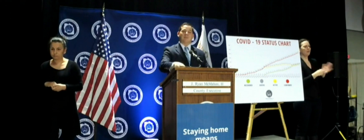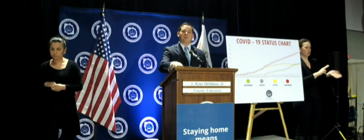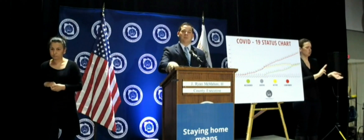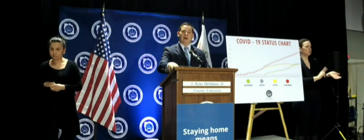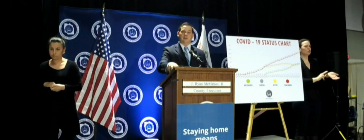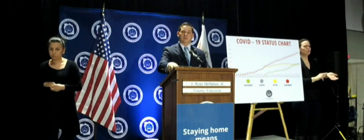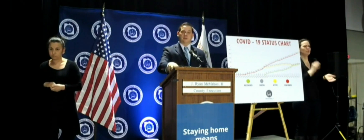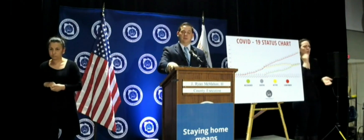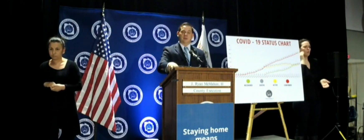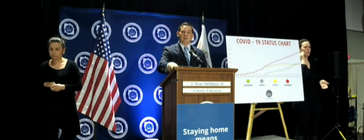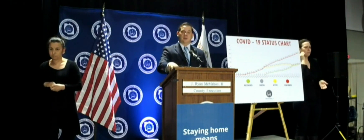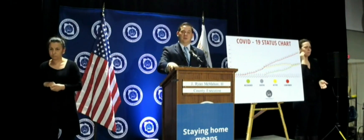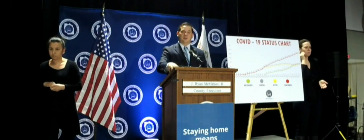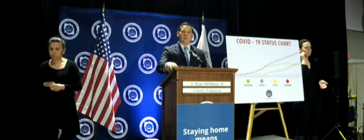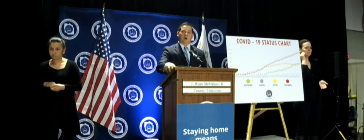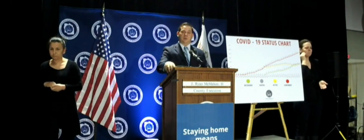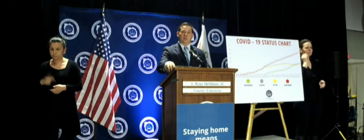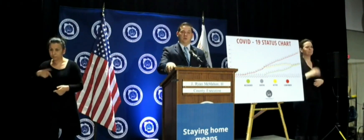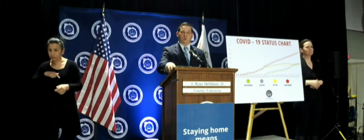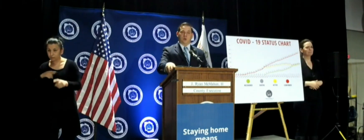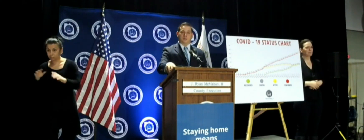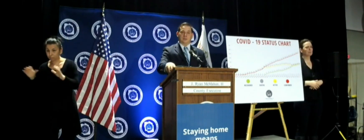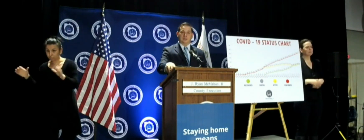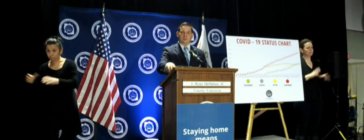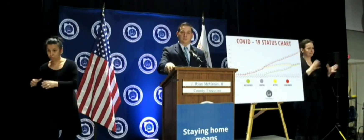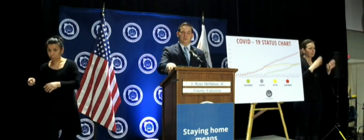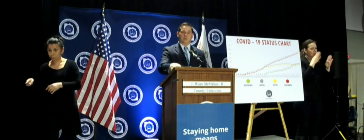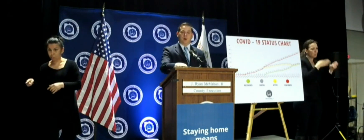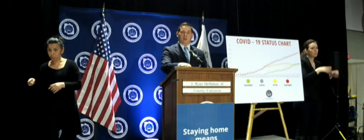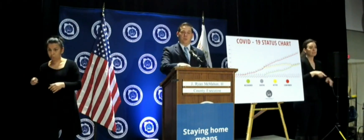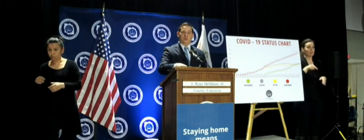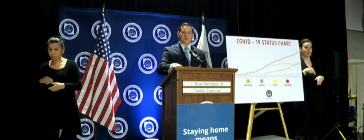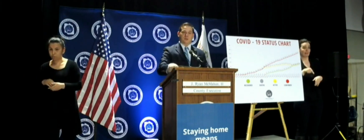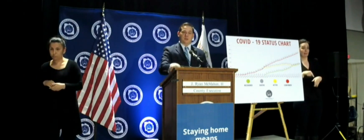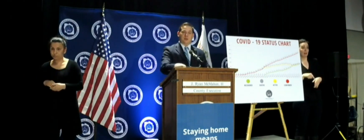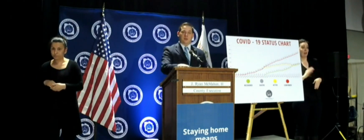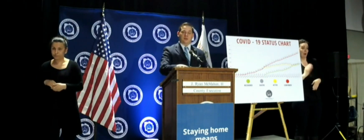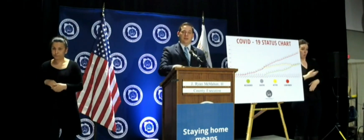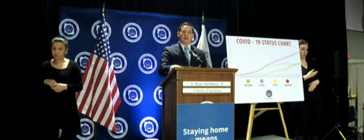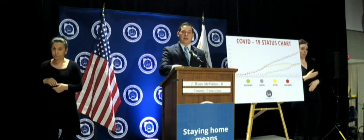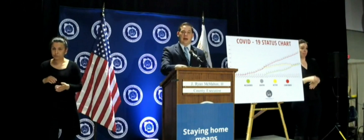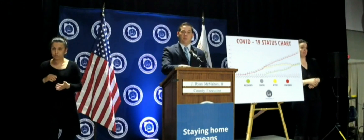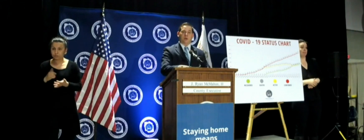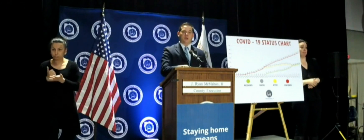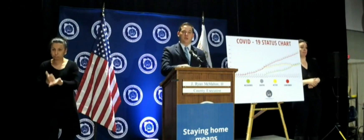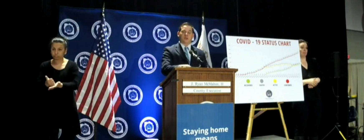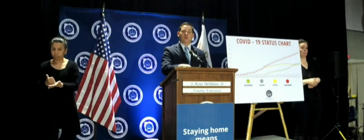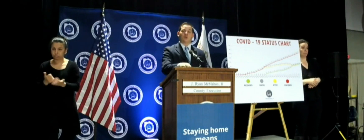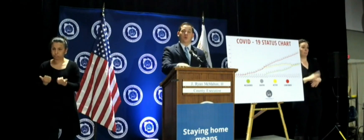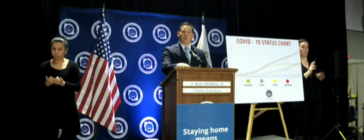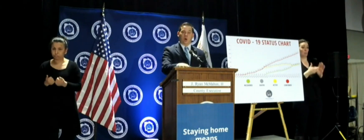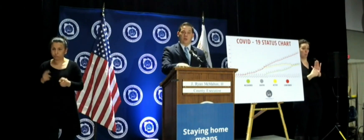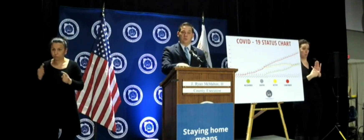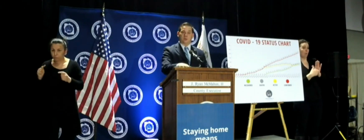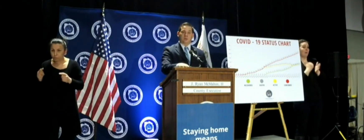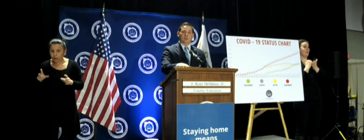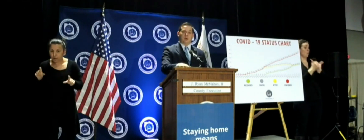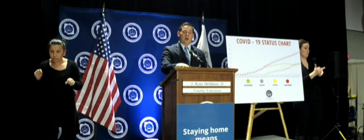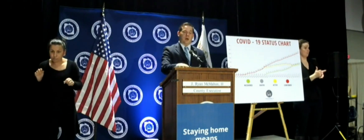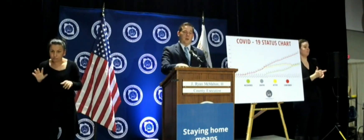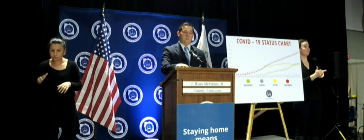to complement the marketplace where it's needed. If the marketplace in their day-to-day operations gets